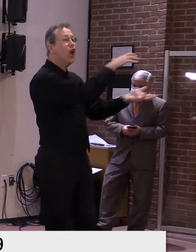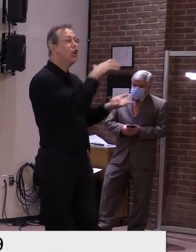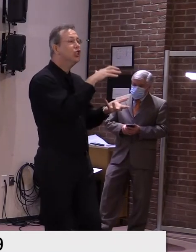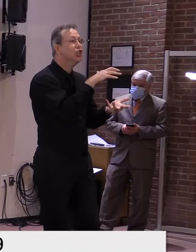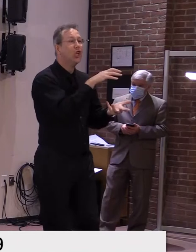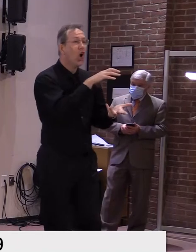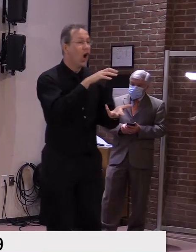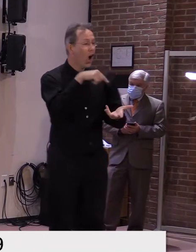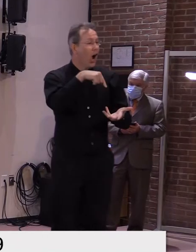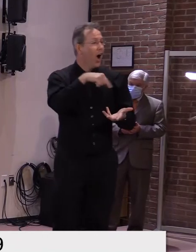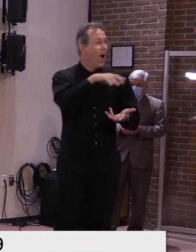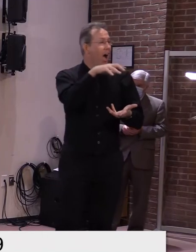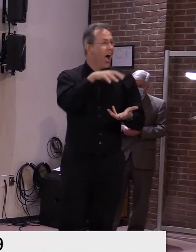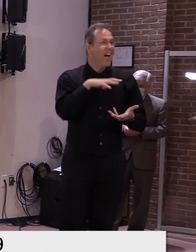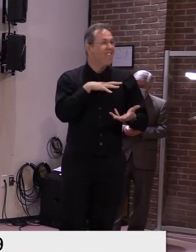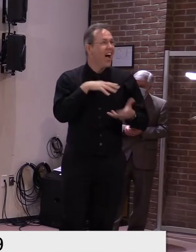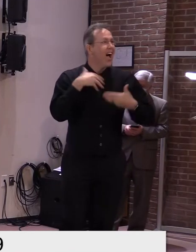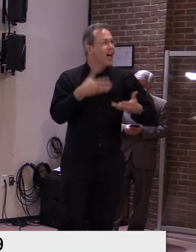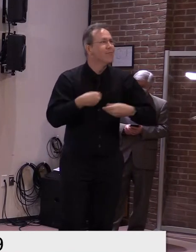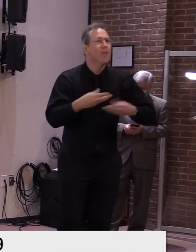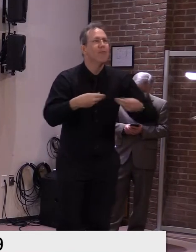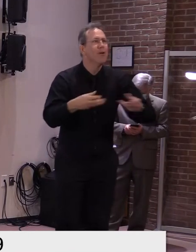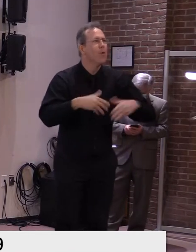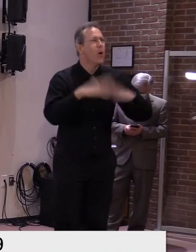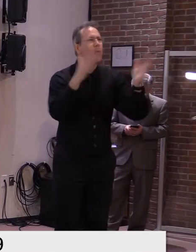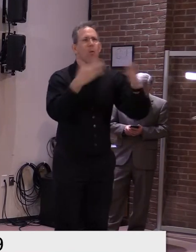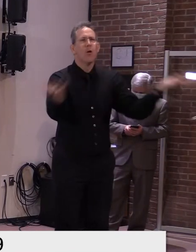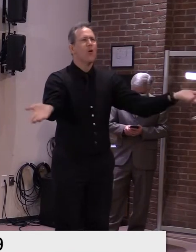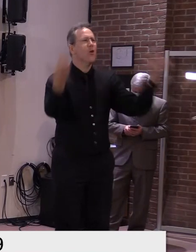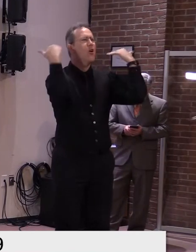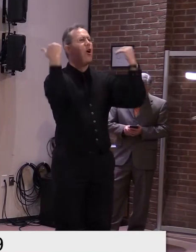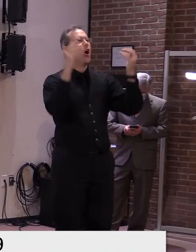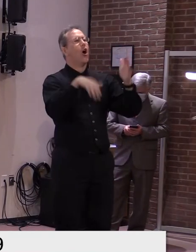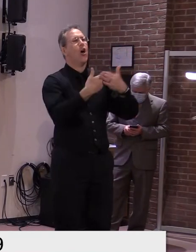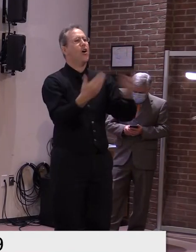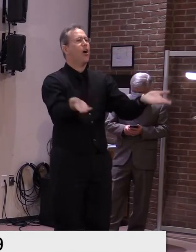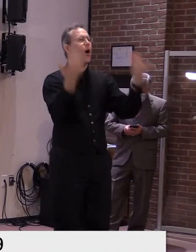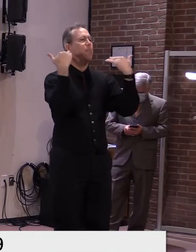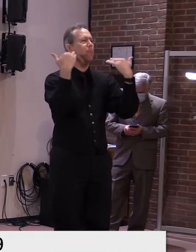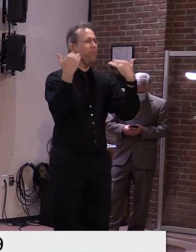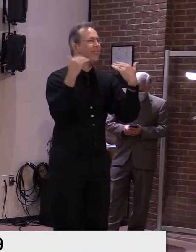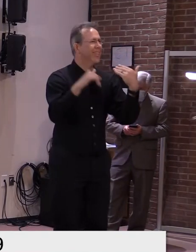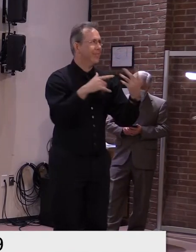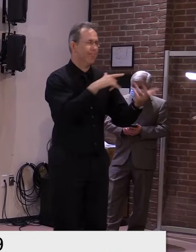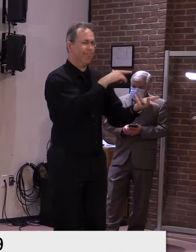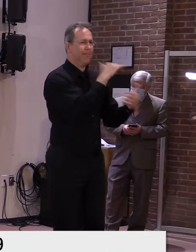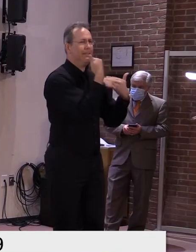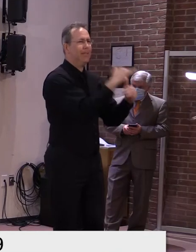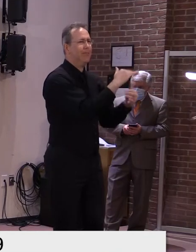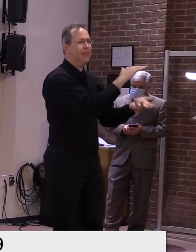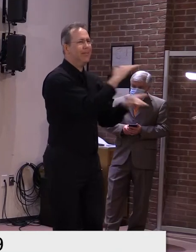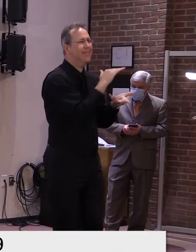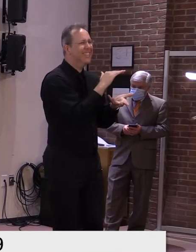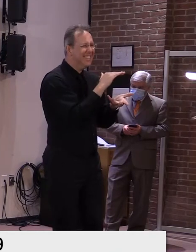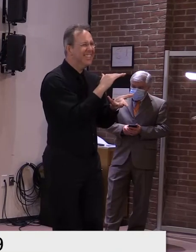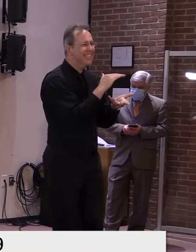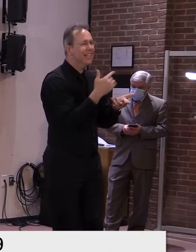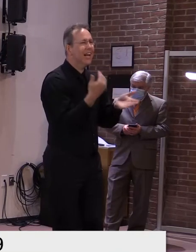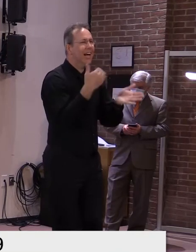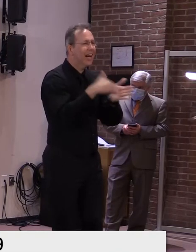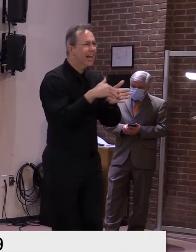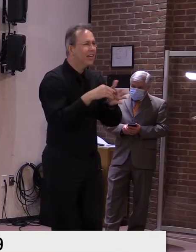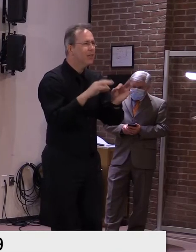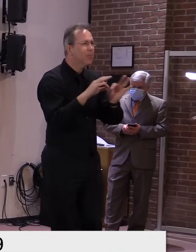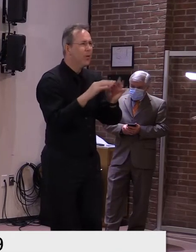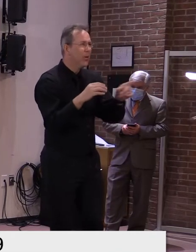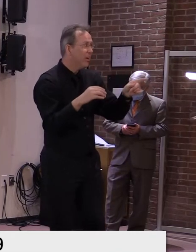than need, we just open up another age band. So again, they're not going to get there any quicker than we are in the end because